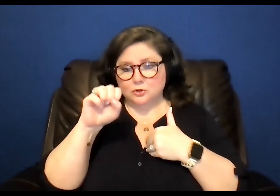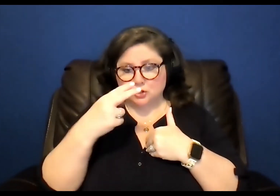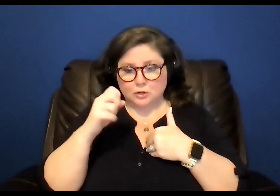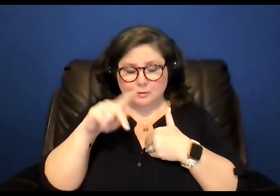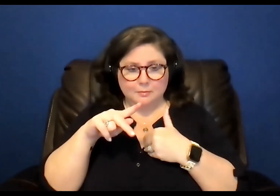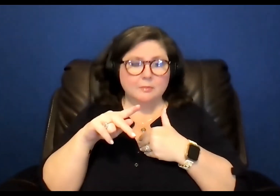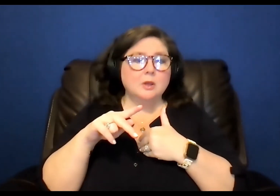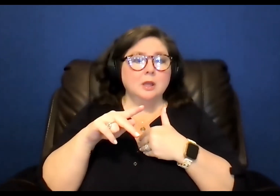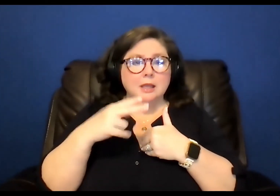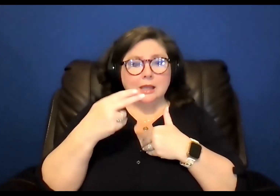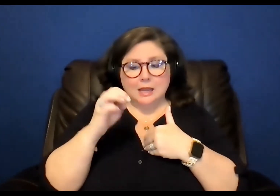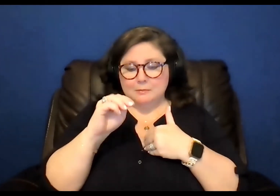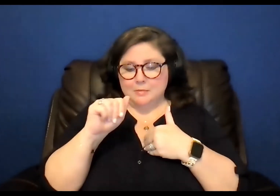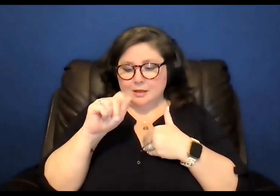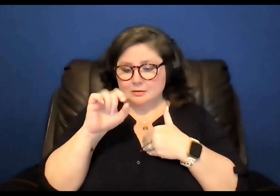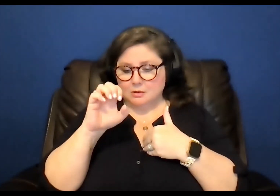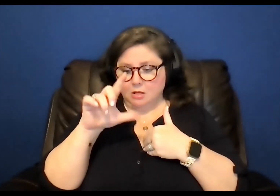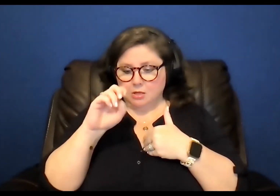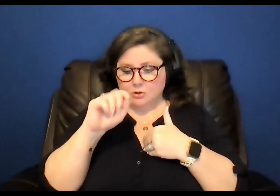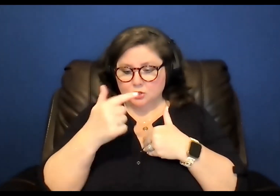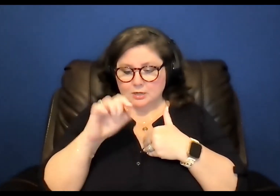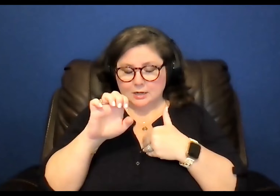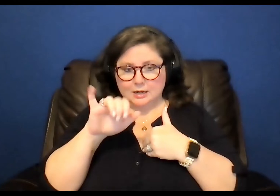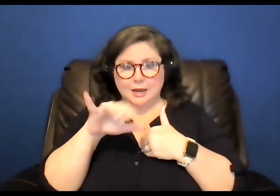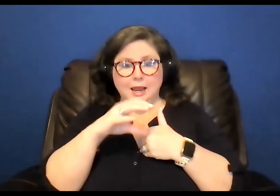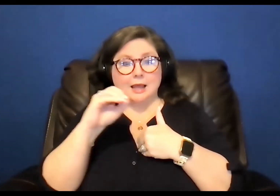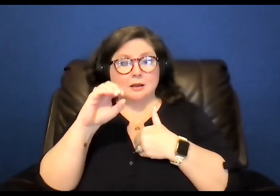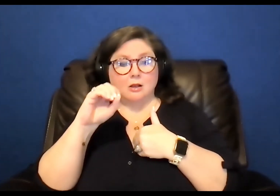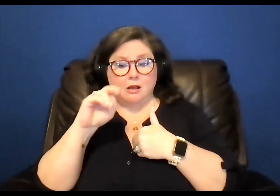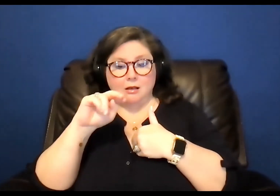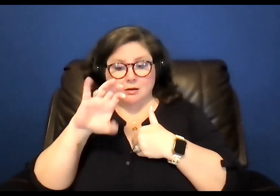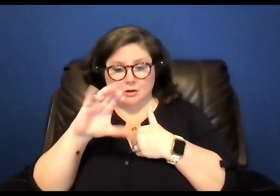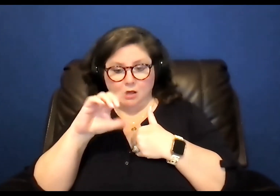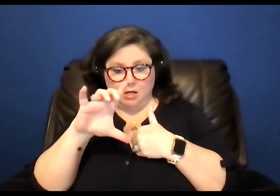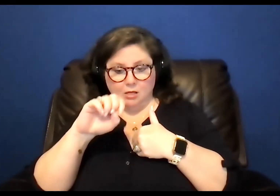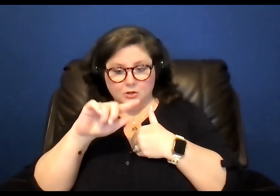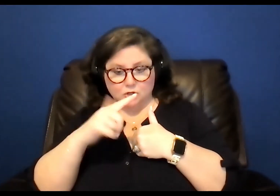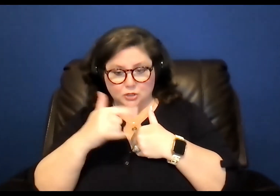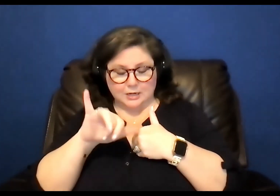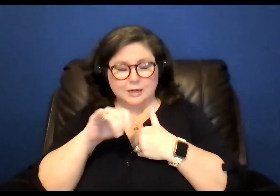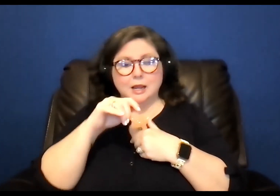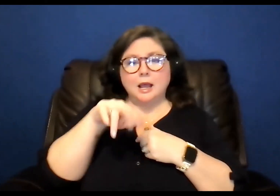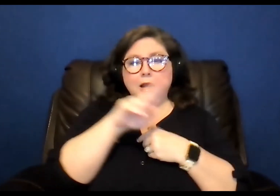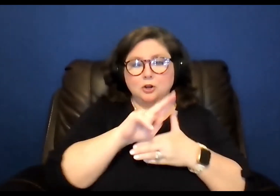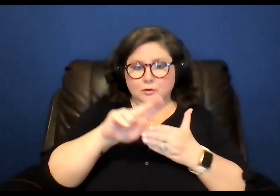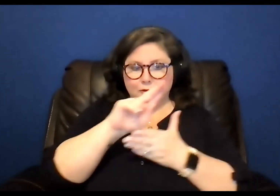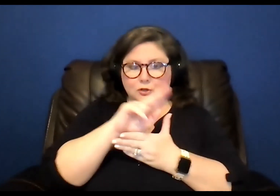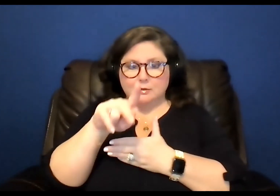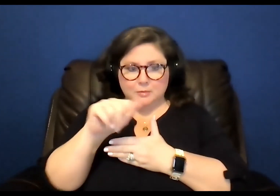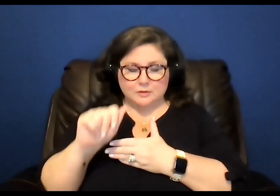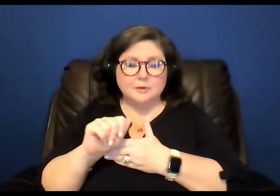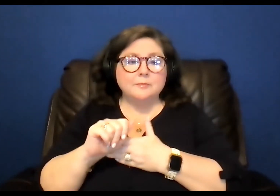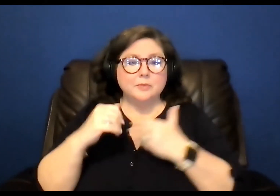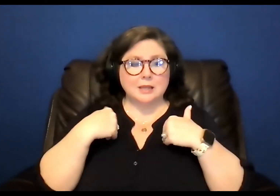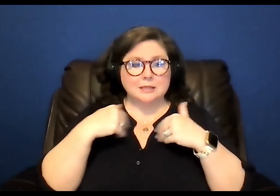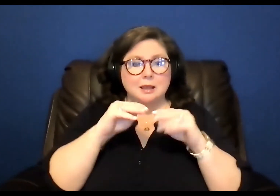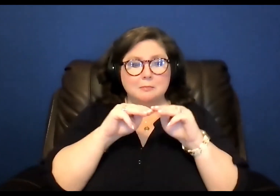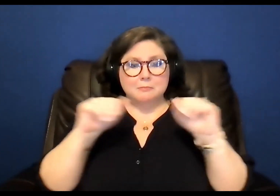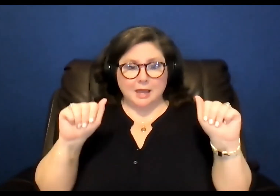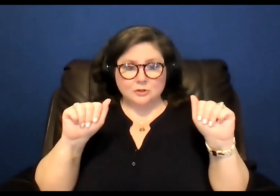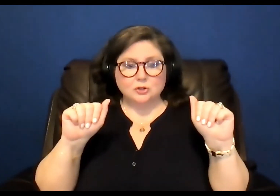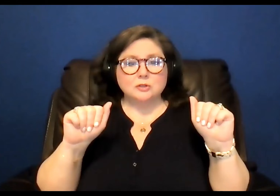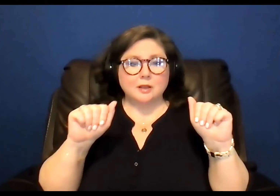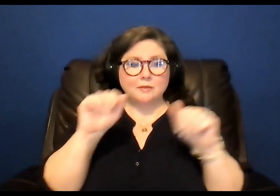oncology at the Hospital of the University of Pennsylvania. He received a Master's of Clinical Epidemiology from the University